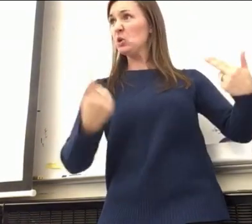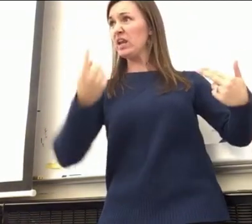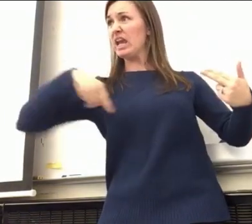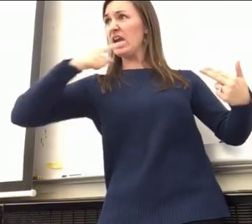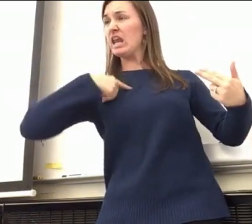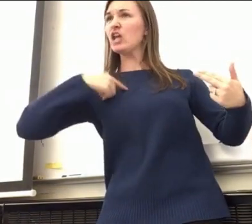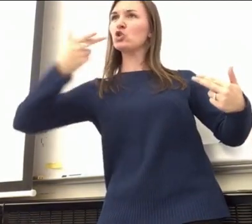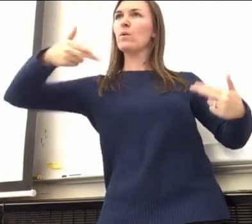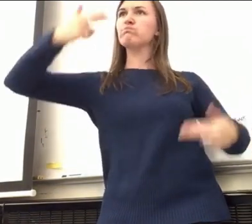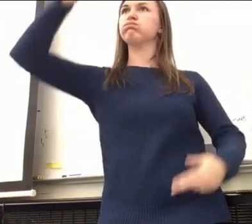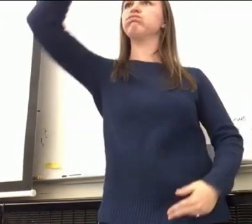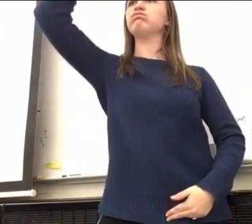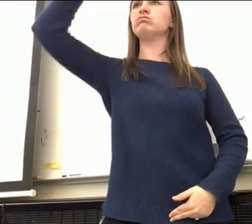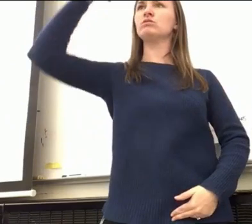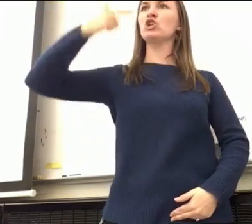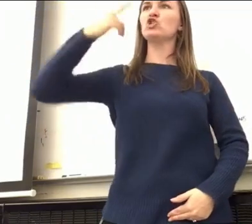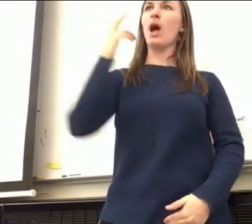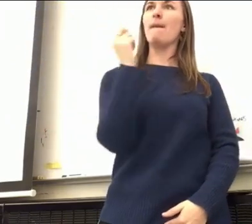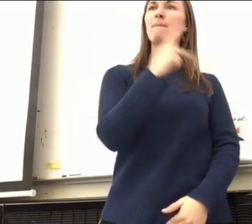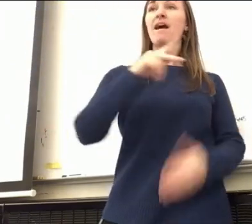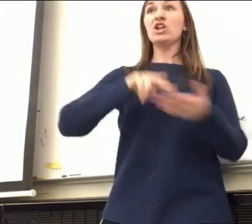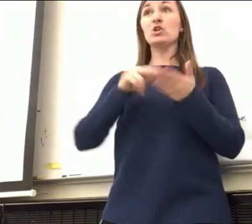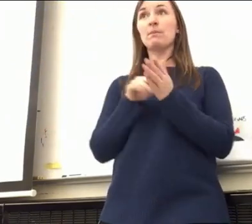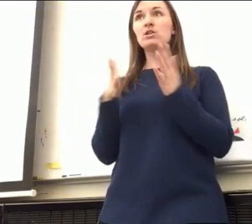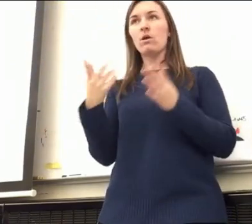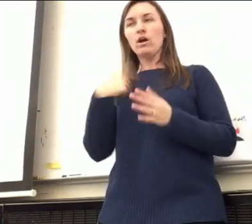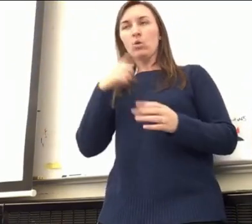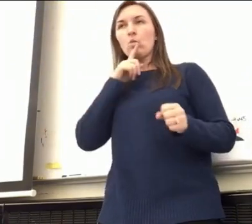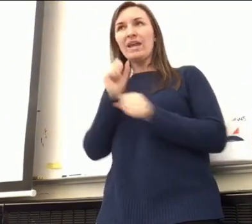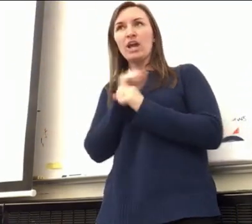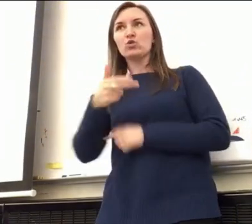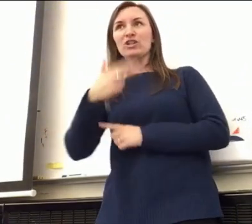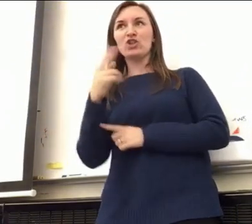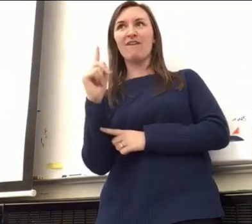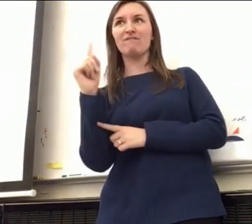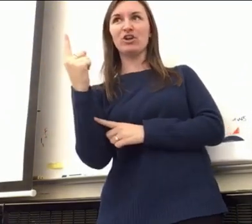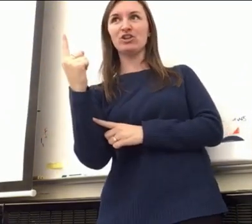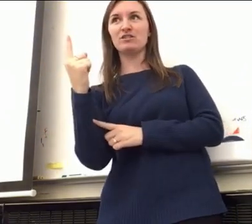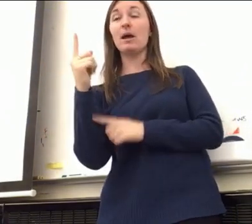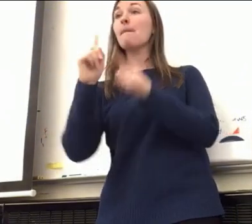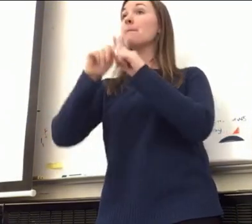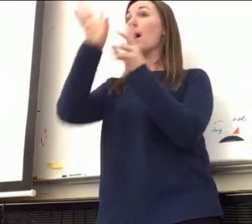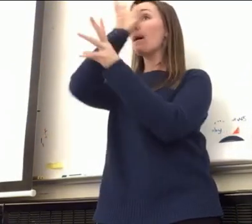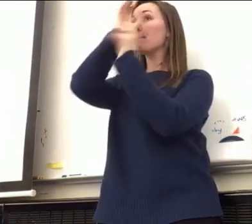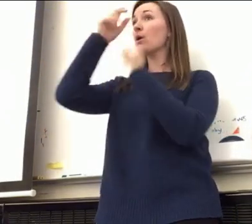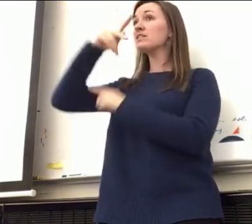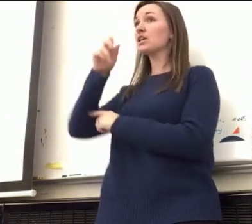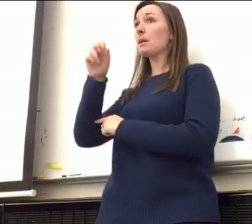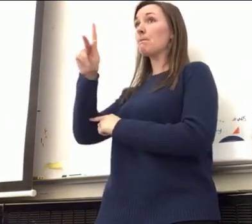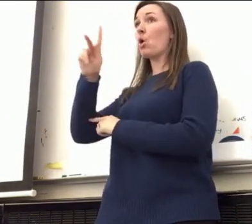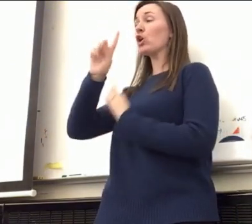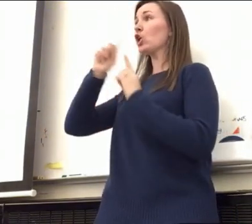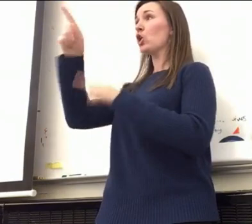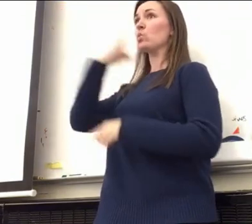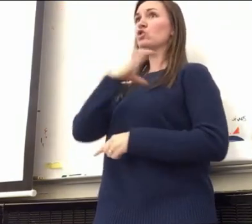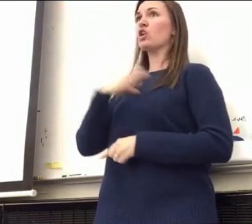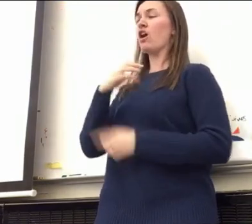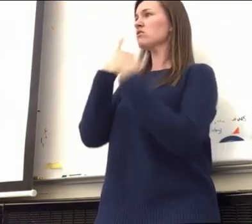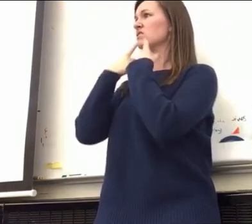us, and we shot back, as in we shot first. Okay? President Polk, however, goes to Congress and